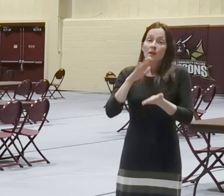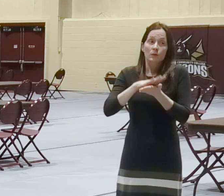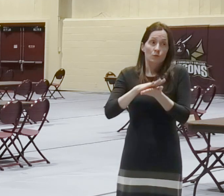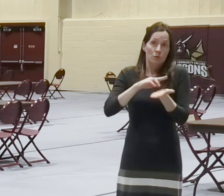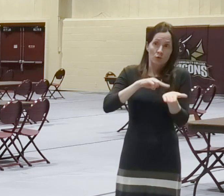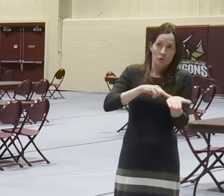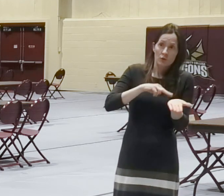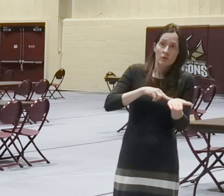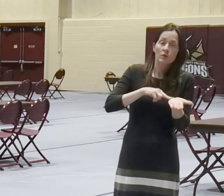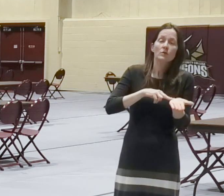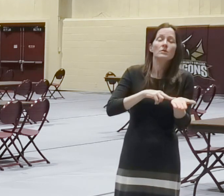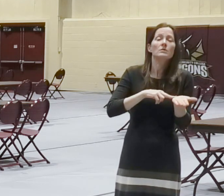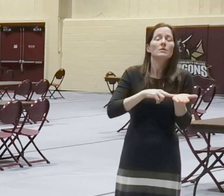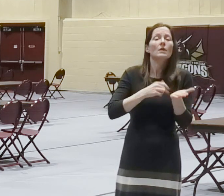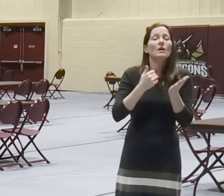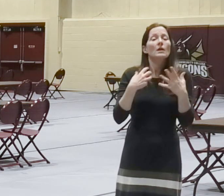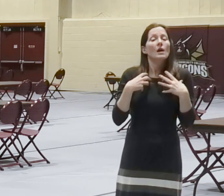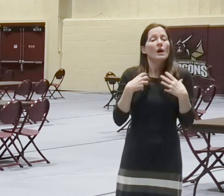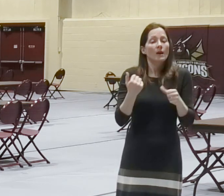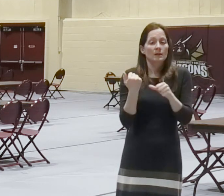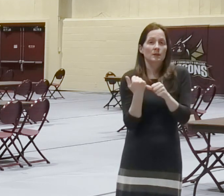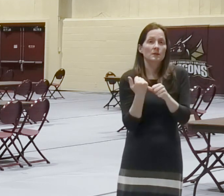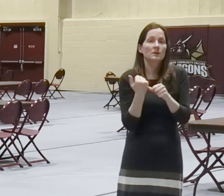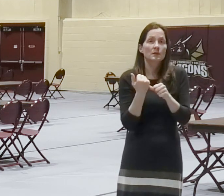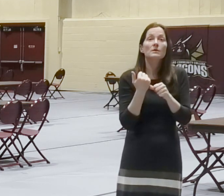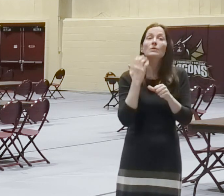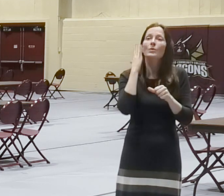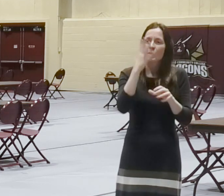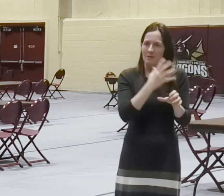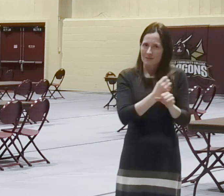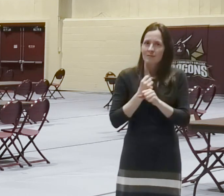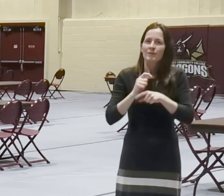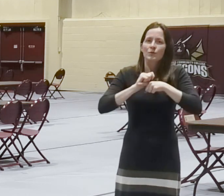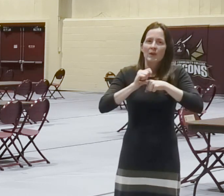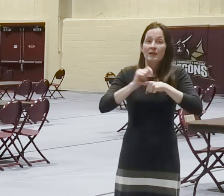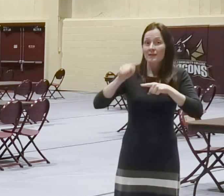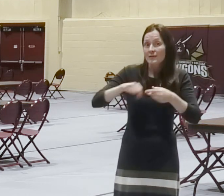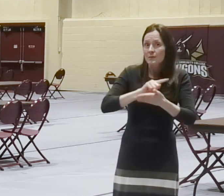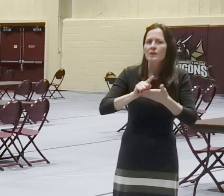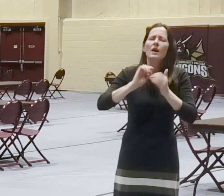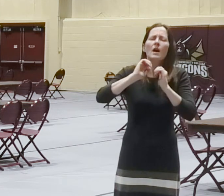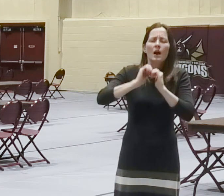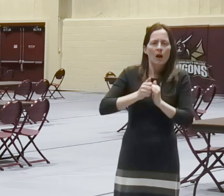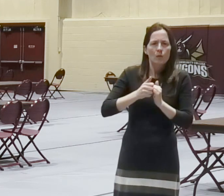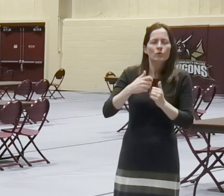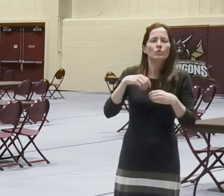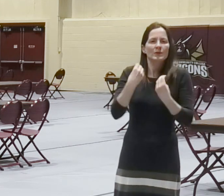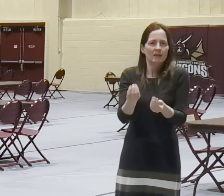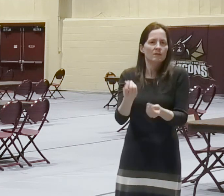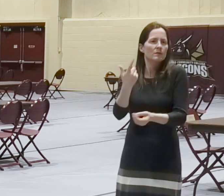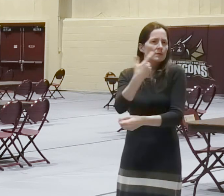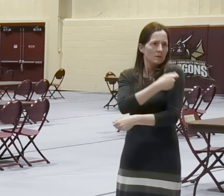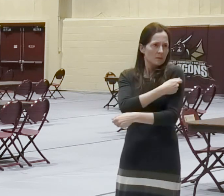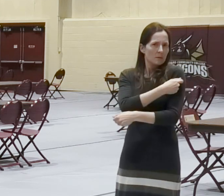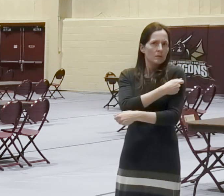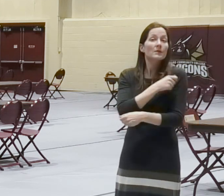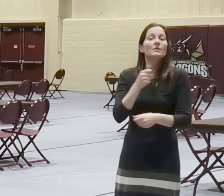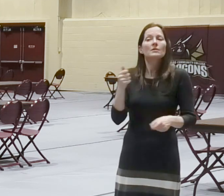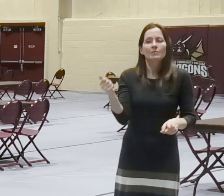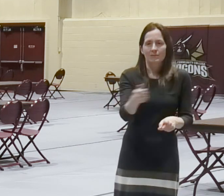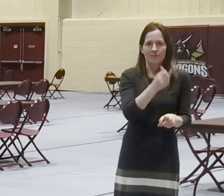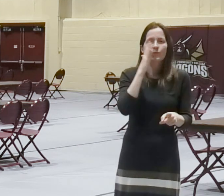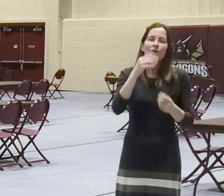and health assistants will be receiving training this week on how to administer the vaccine and will be supporting the process